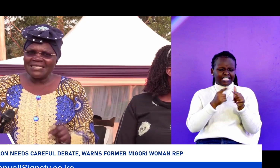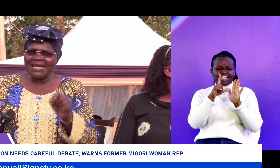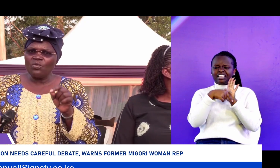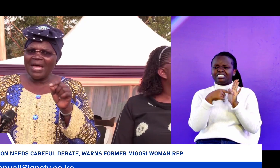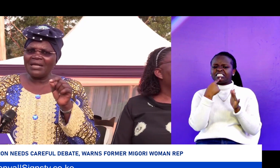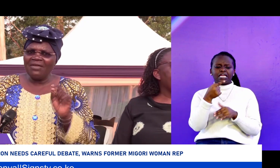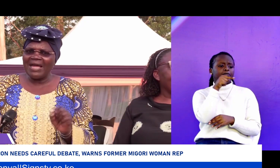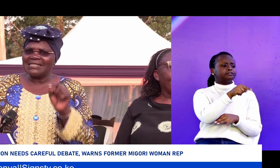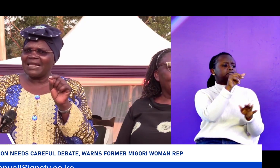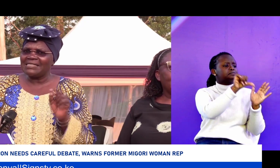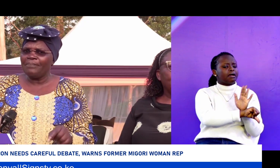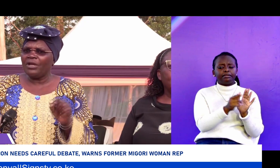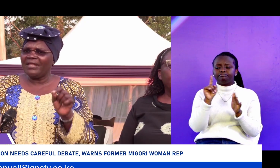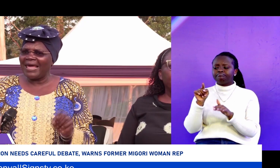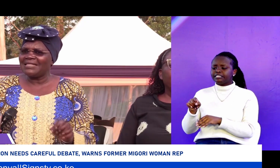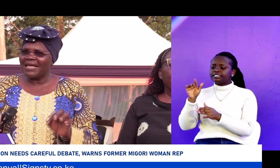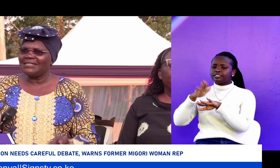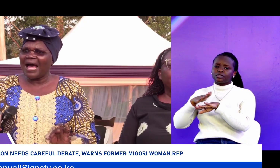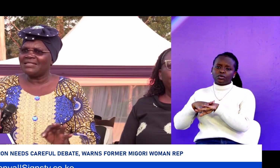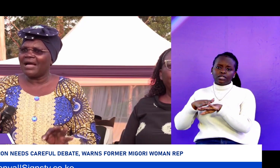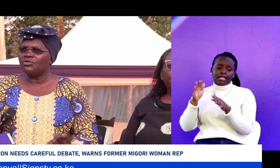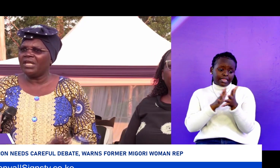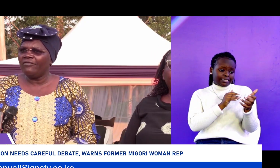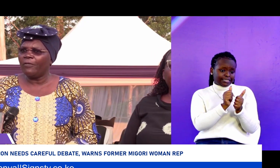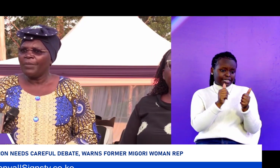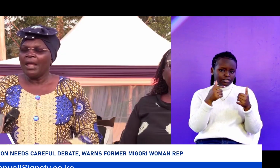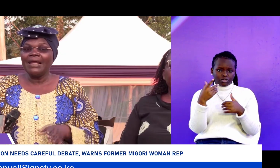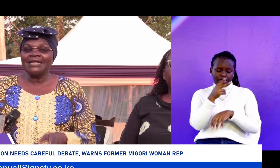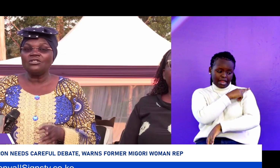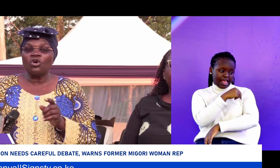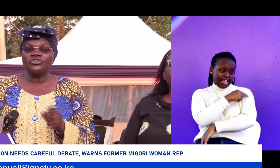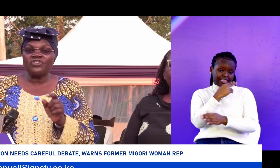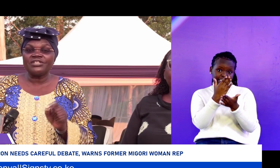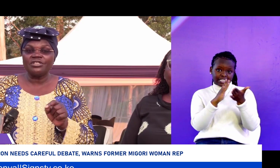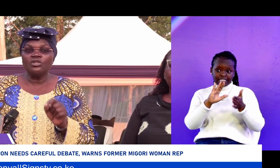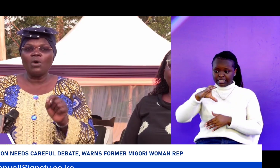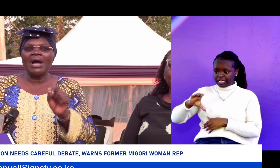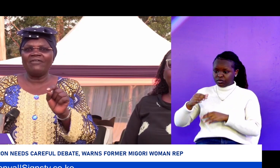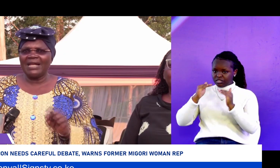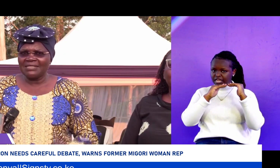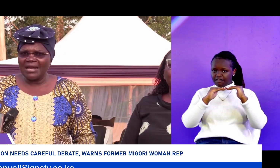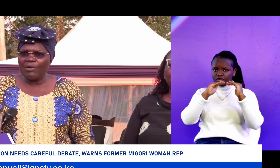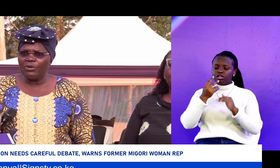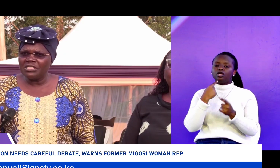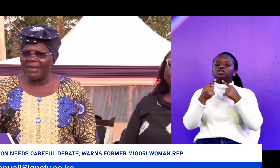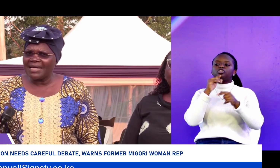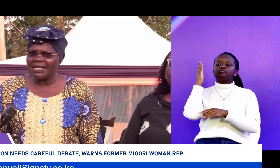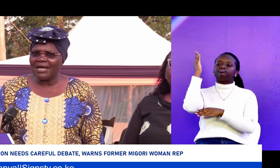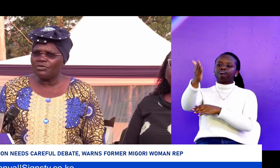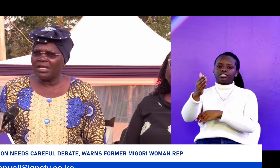that we are giving as an example in the health sector at the county level, let us talk straight to our governors and our policymakers at the county